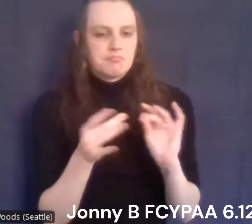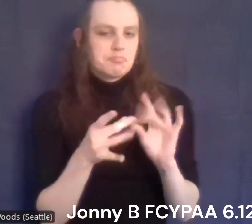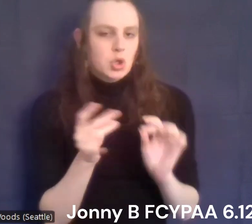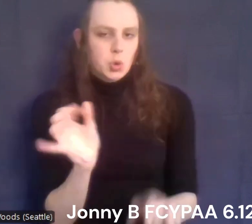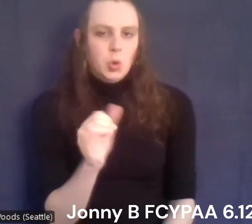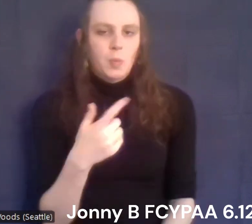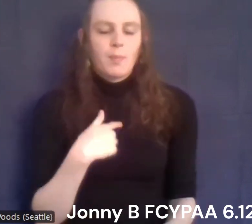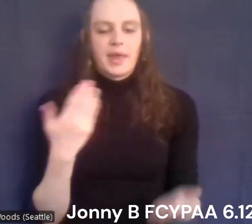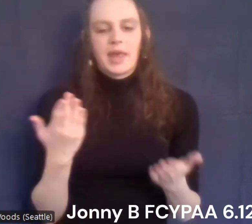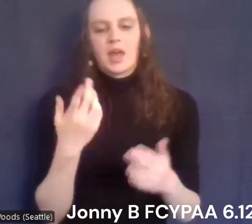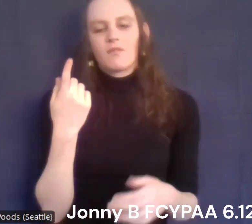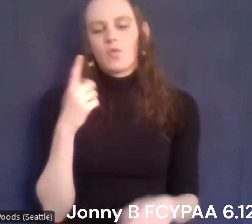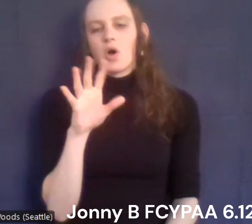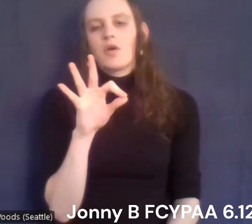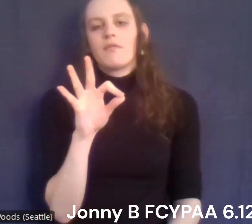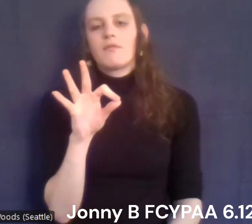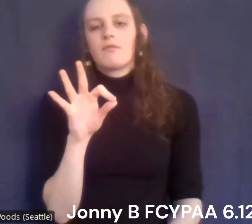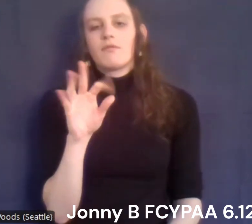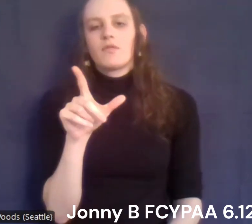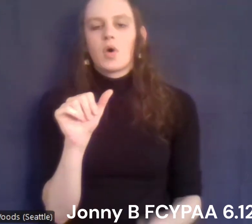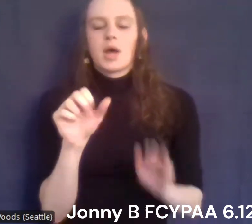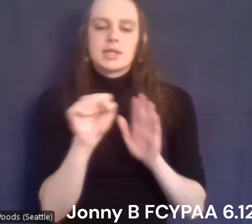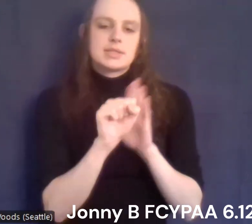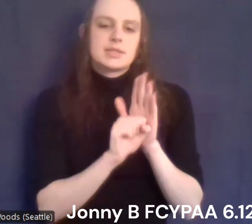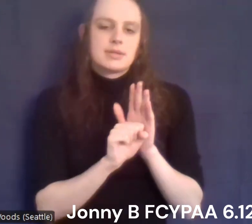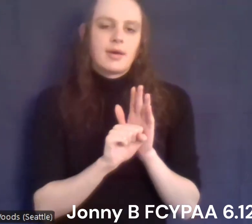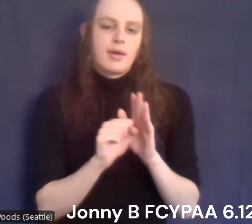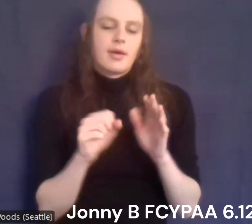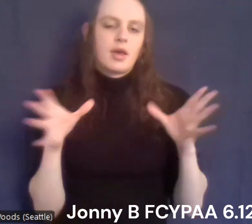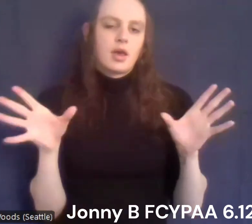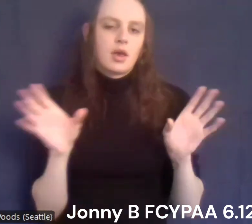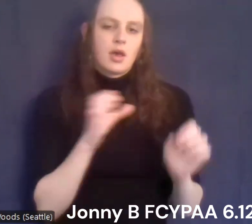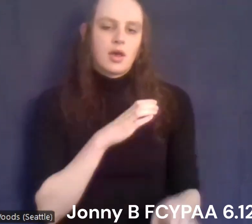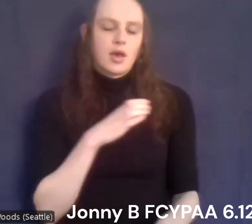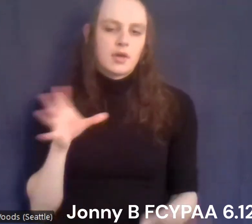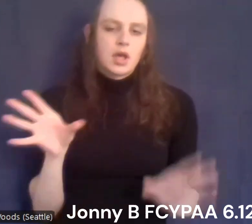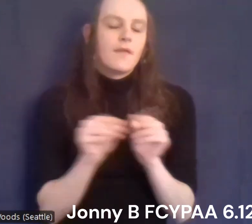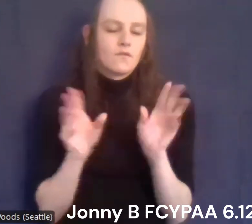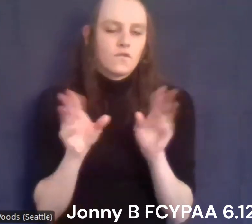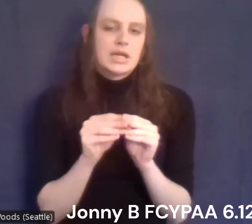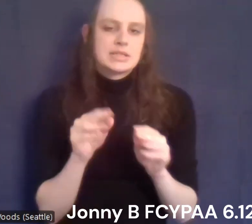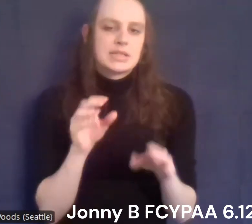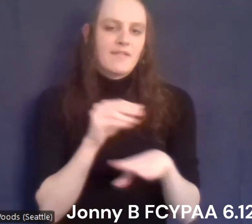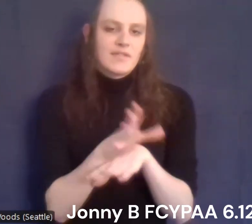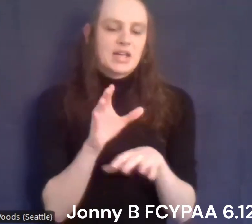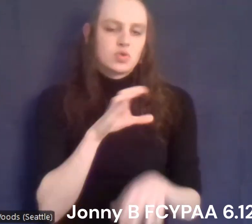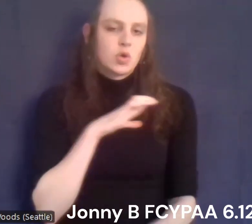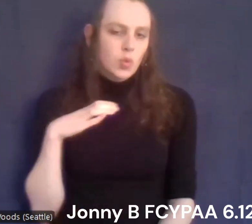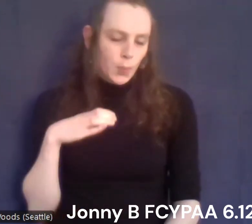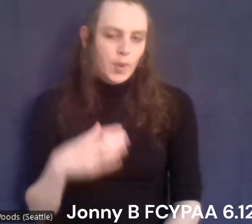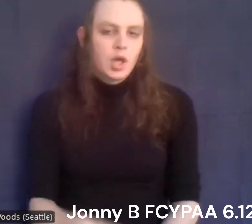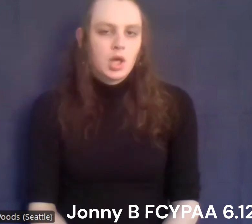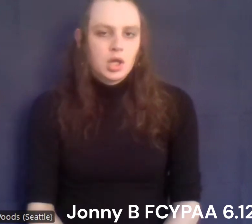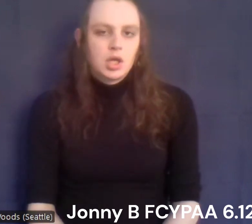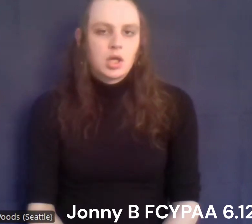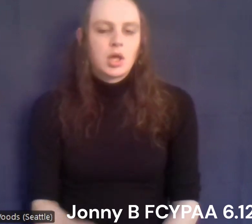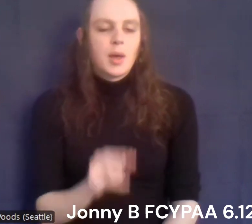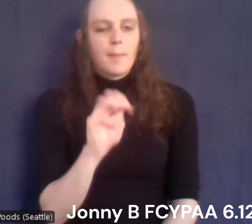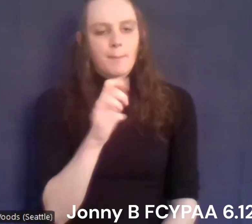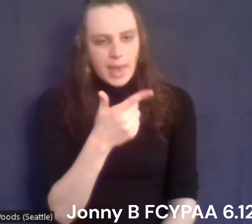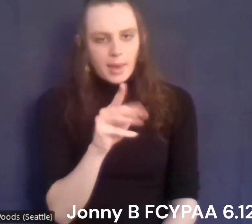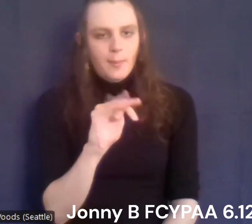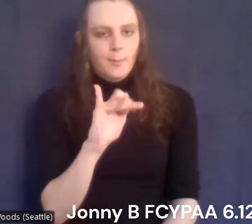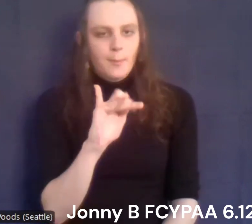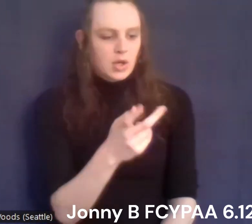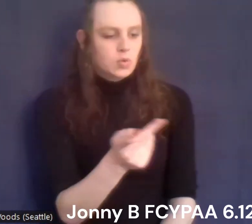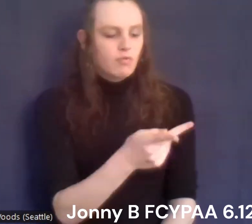crew. It's a cool thing with that is that first conference I went that Megan, Mike brought me,